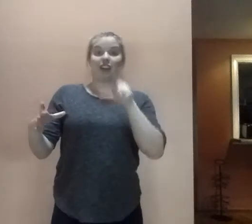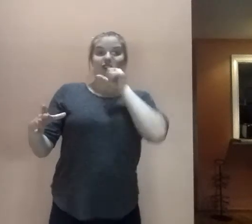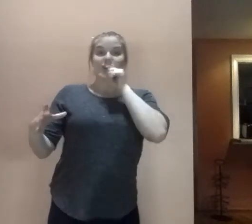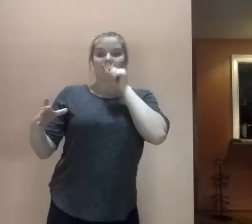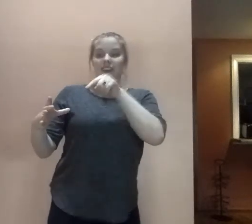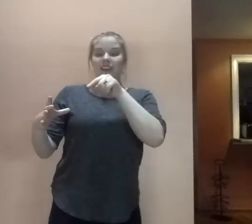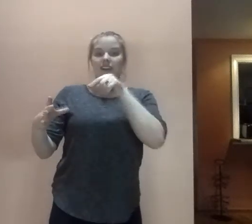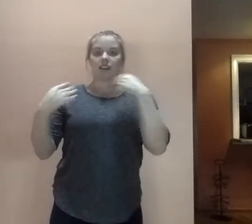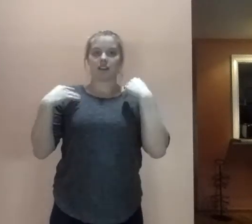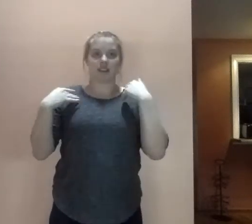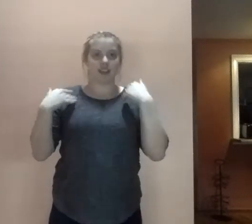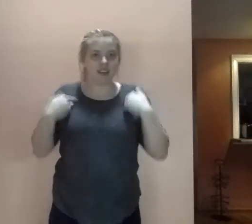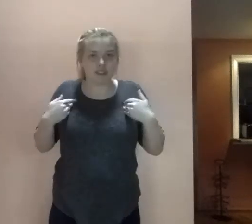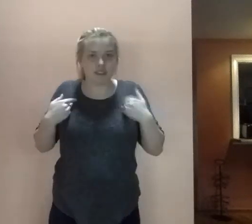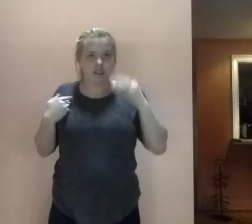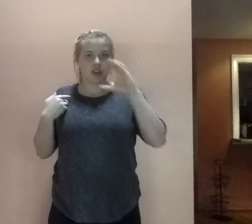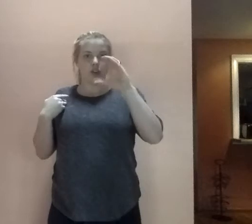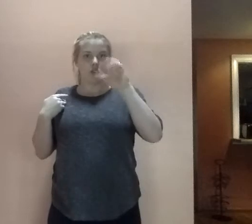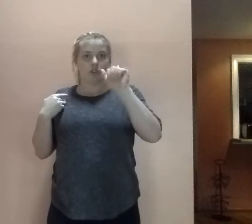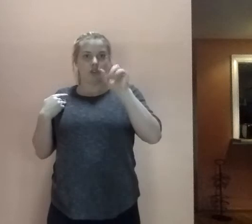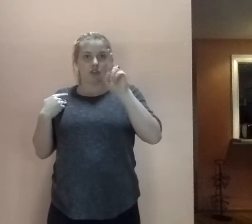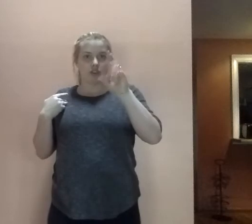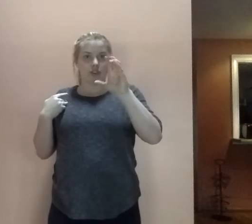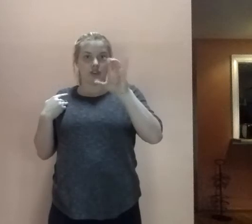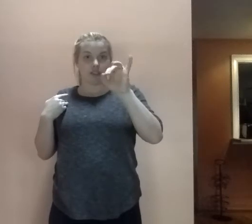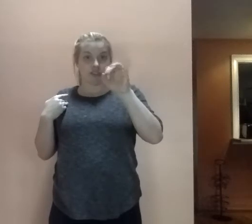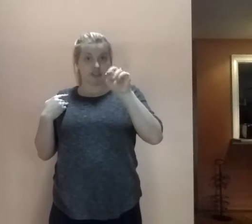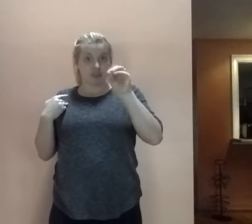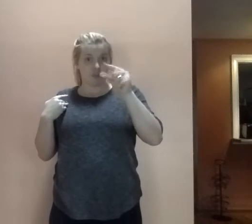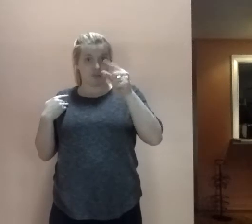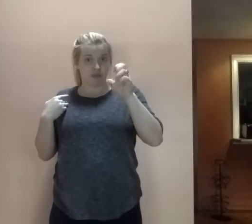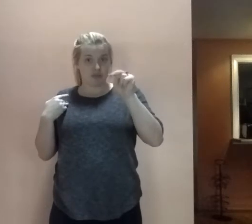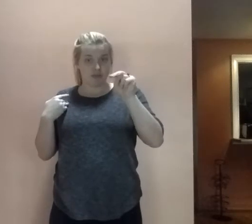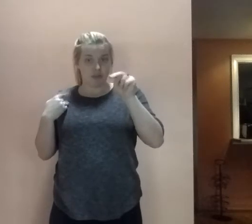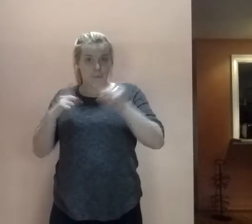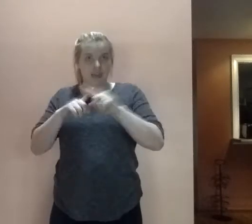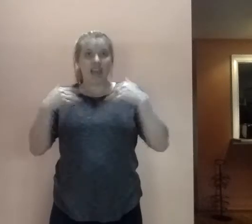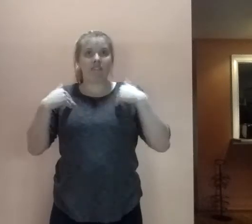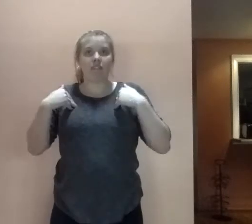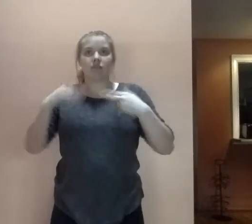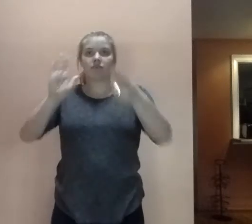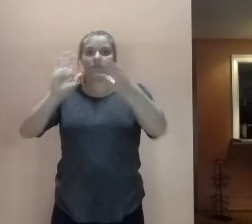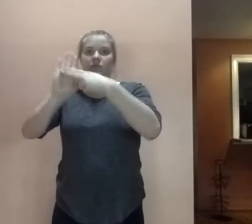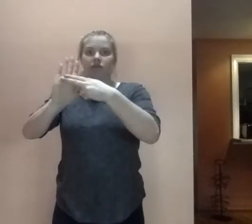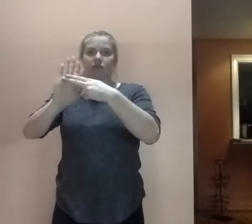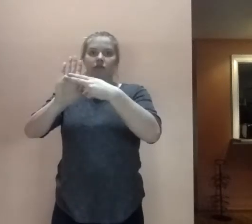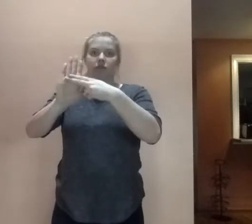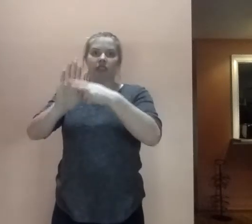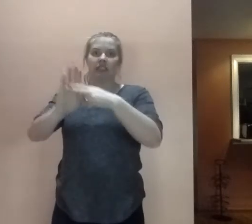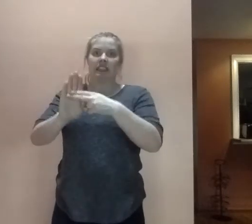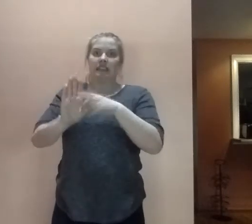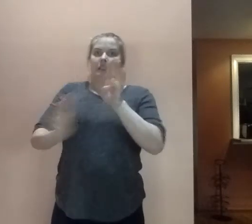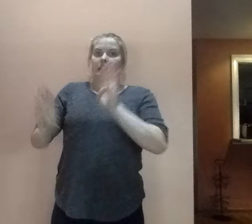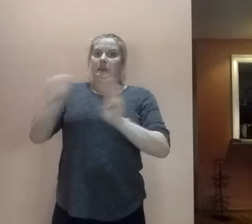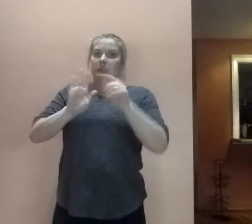selling carcinogens to people, you've got to warn them that they're in there. But the American Cancer Society encourages people to switch from red and processed meat to